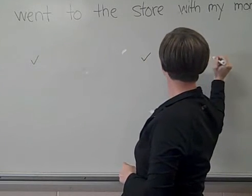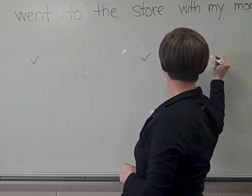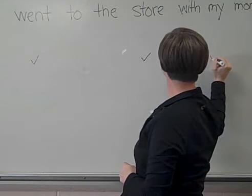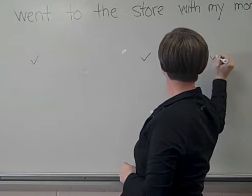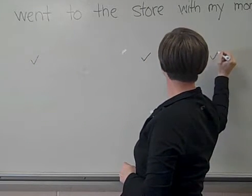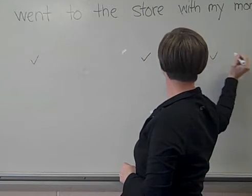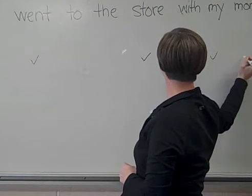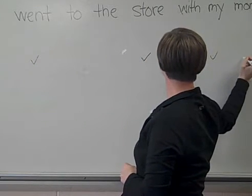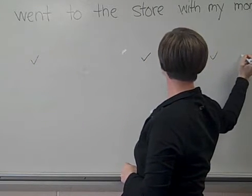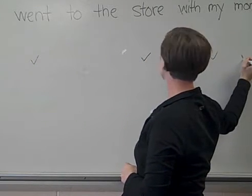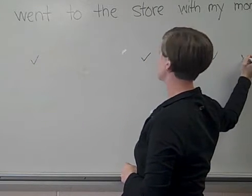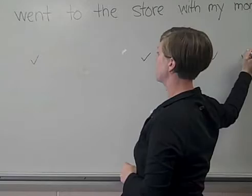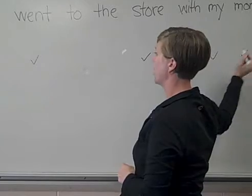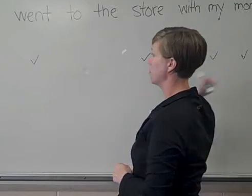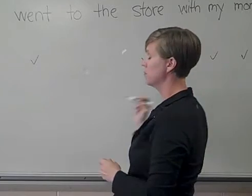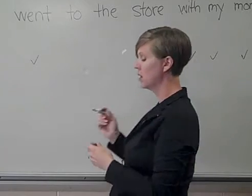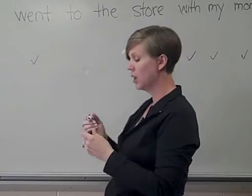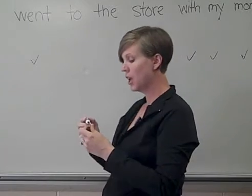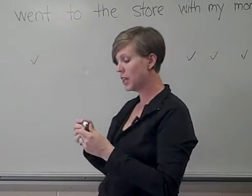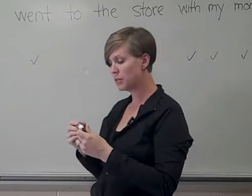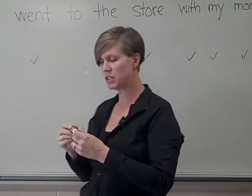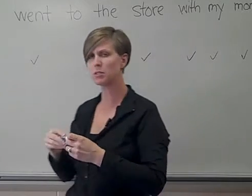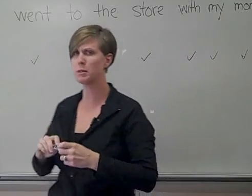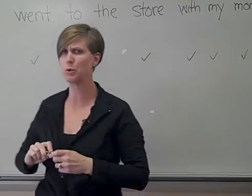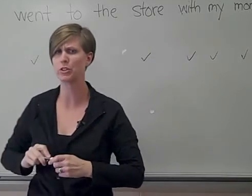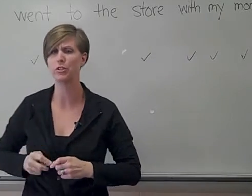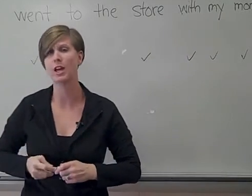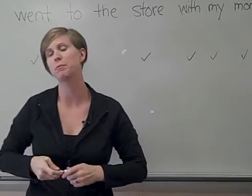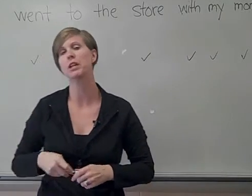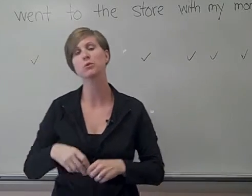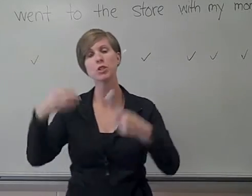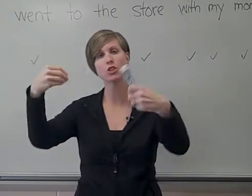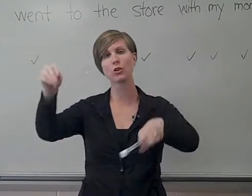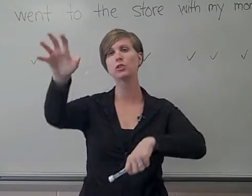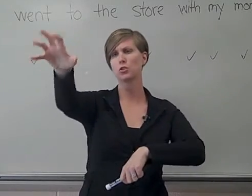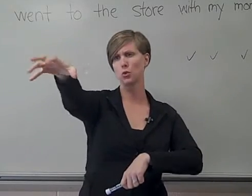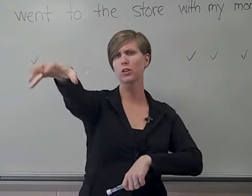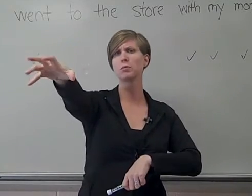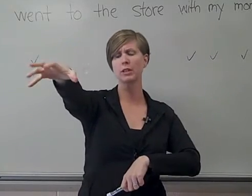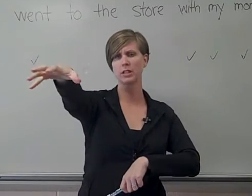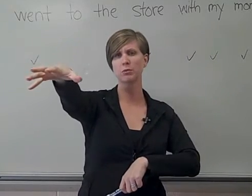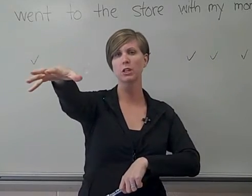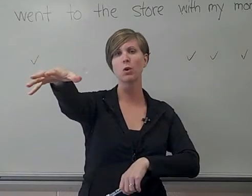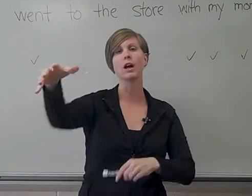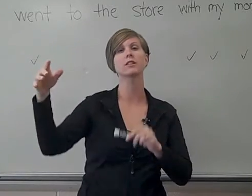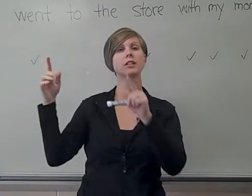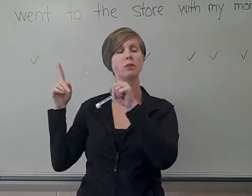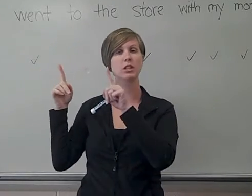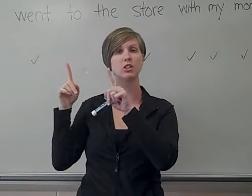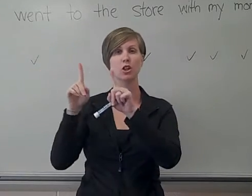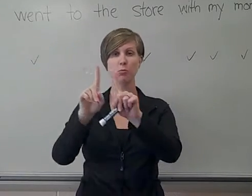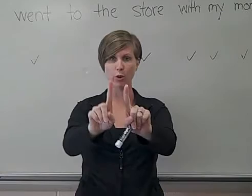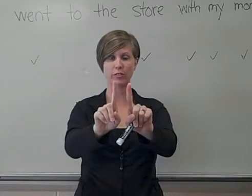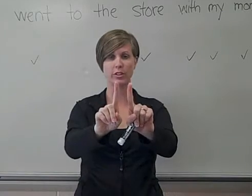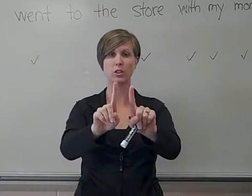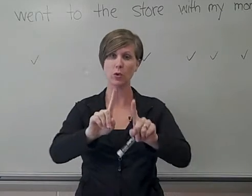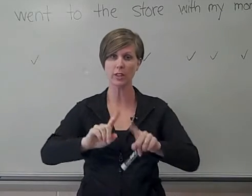with my mom. And there was a little bit more to that because we showed the store, the place where it was, and then we did show both of us going